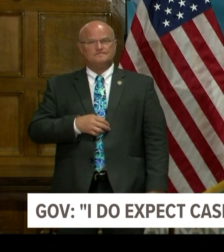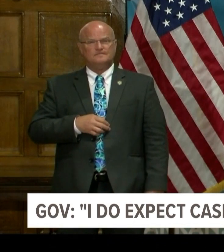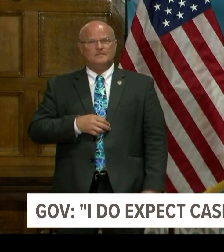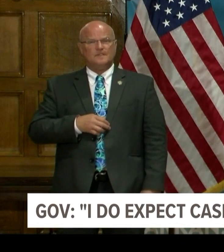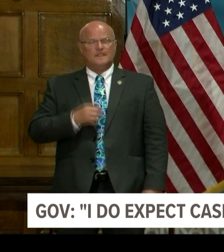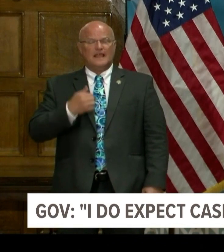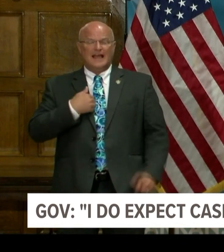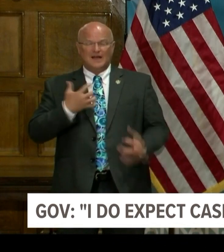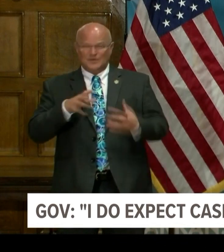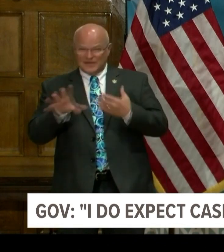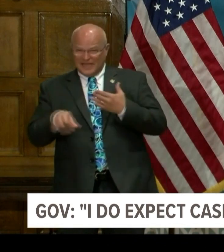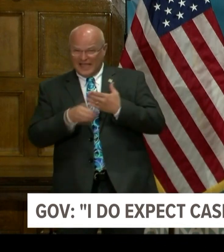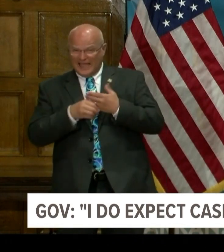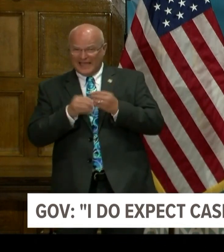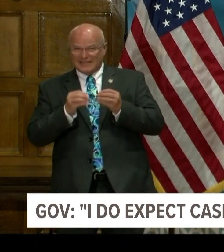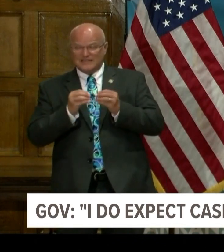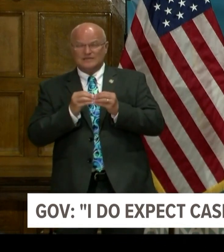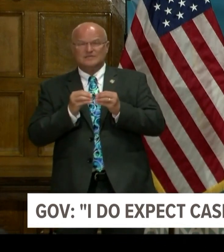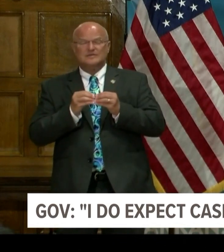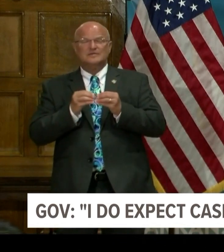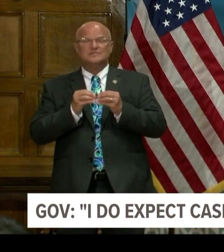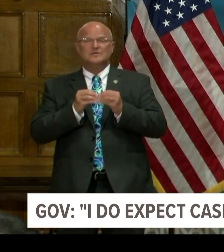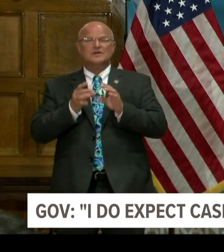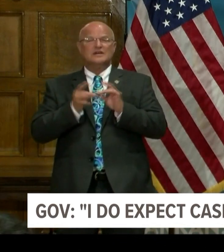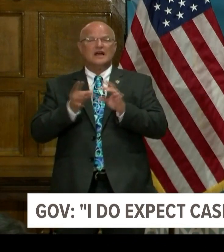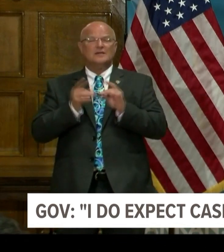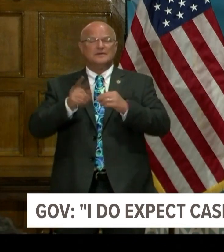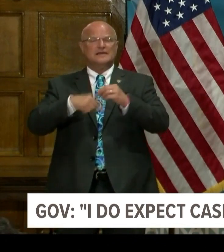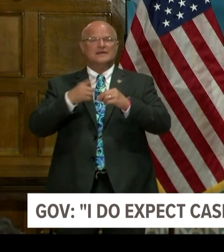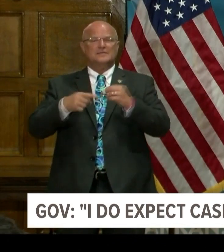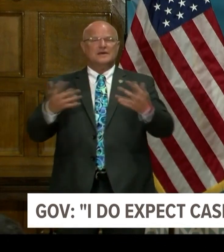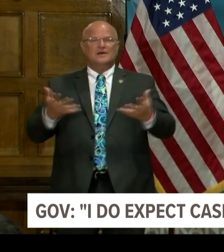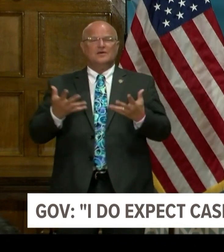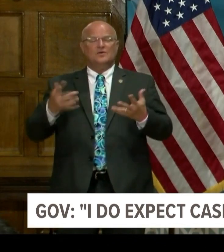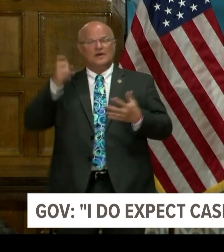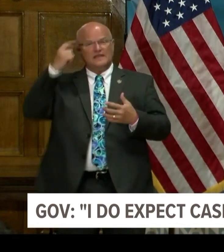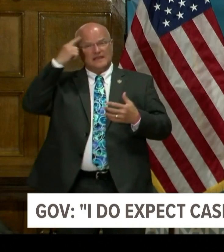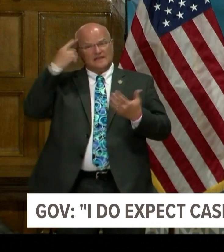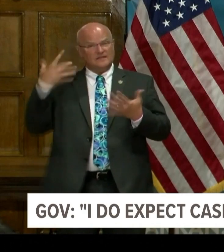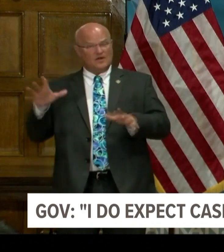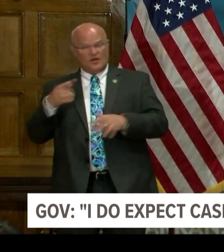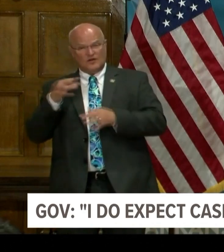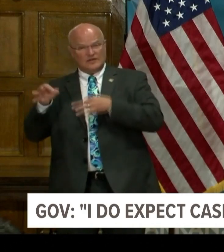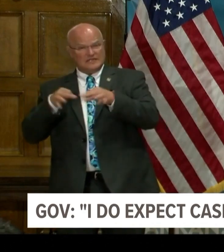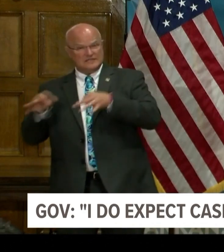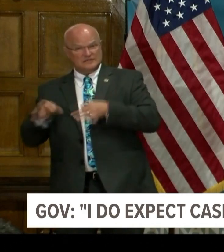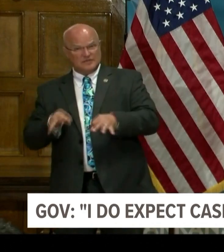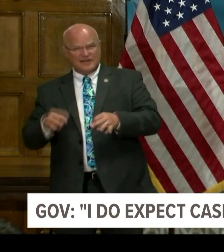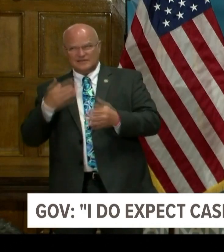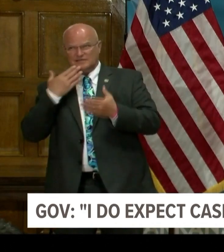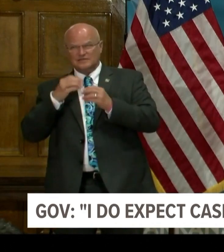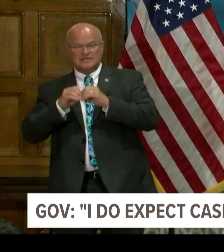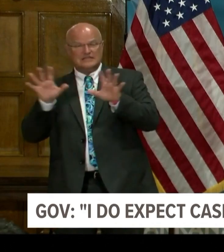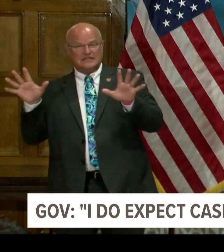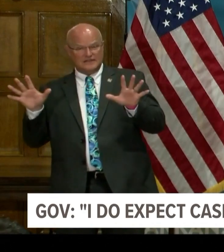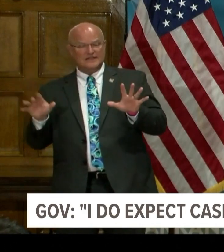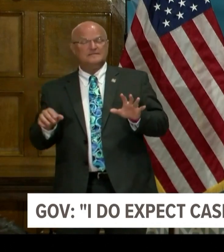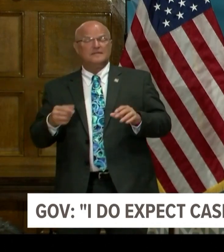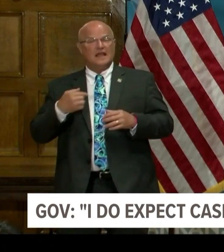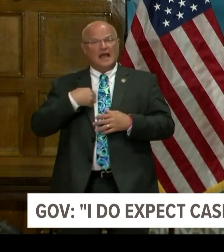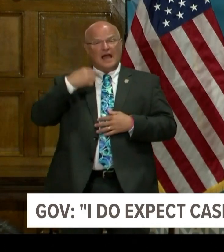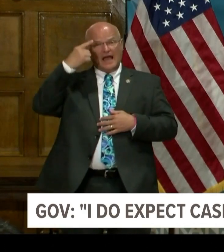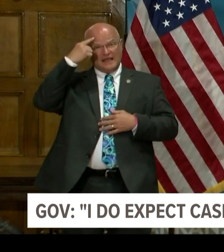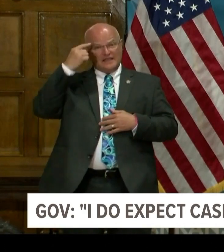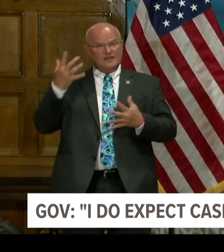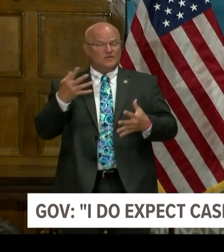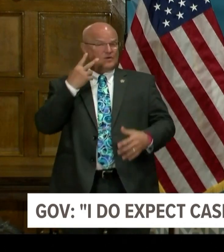I'd just like to add a little bit of comment to what the governor has already explained so well. I think